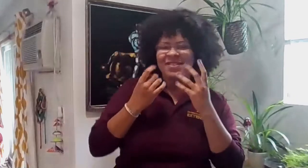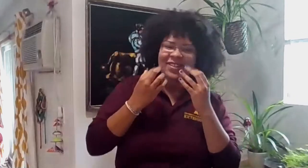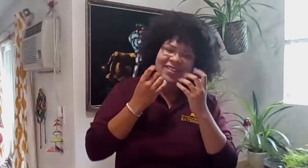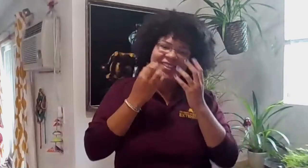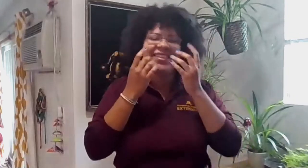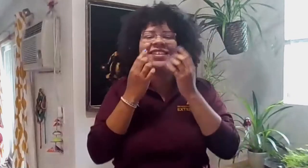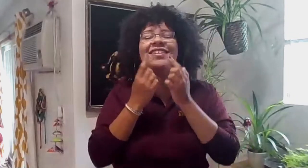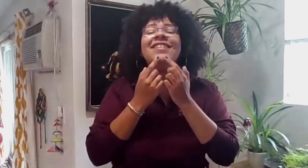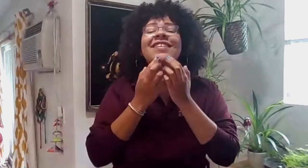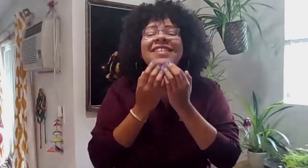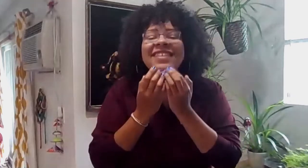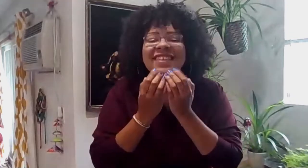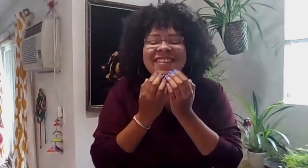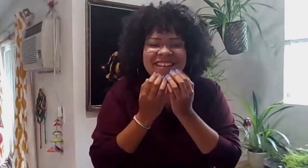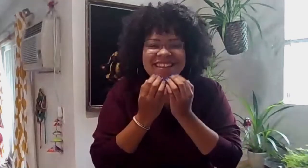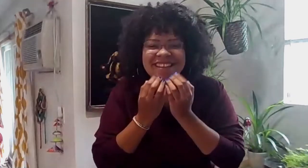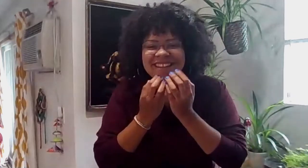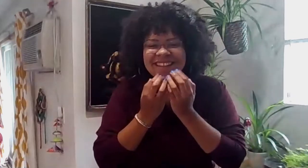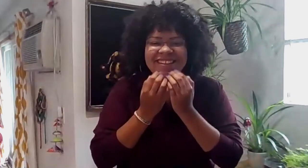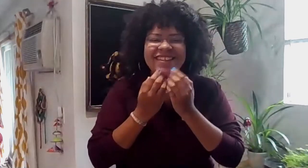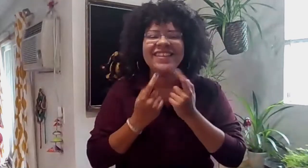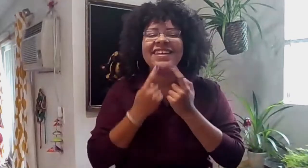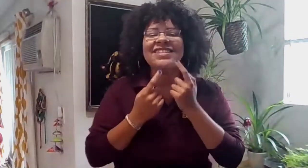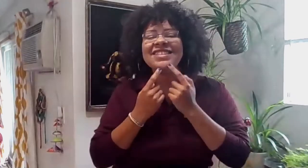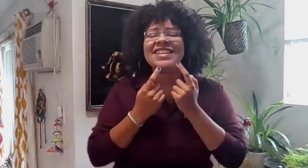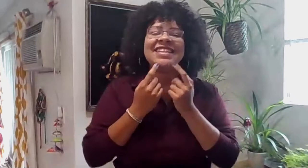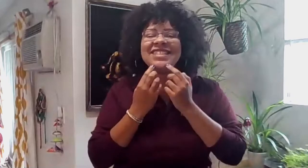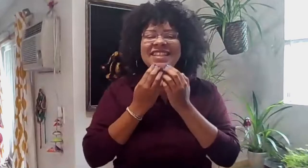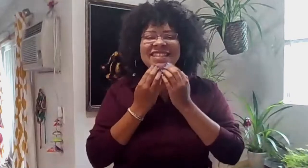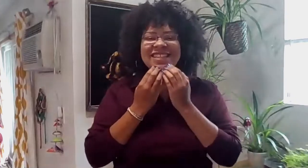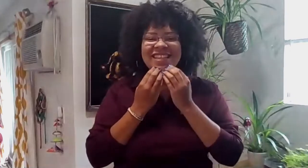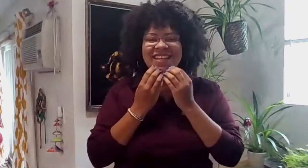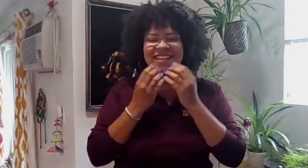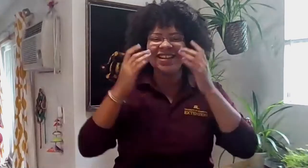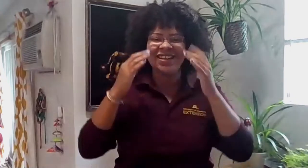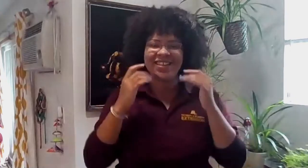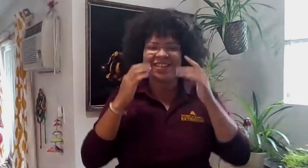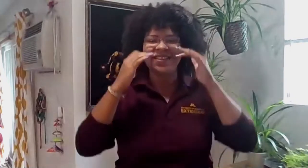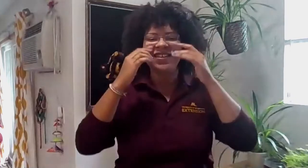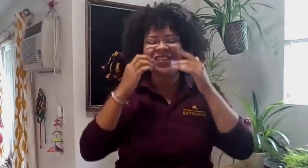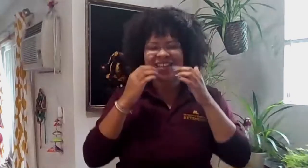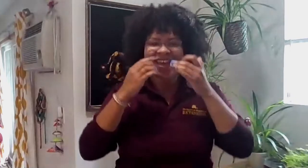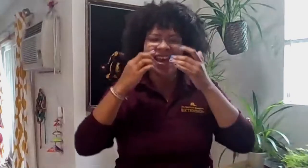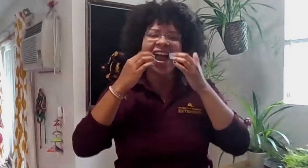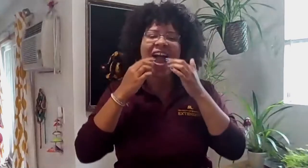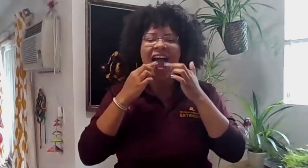Creep and crawl them, right up to your chin, chin, chin. Open wide your